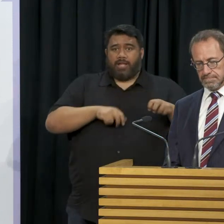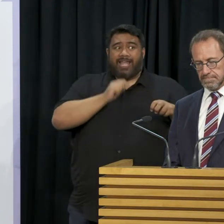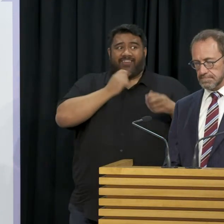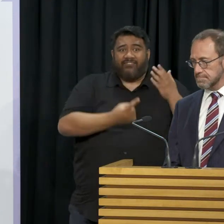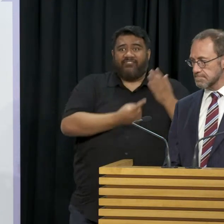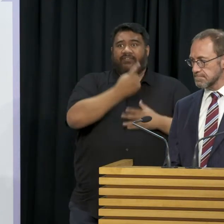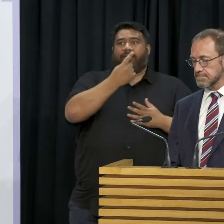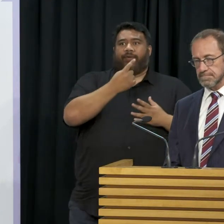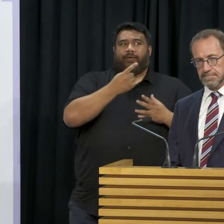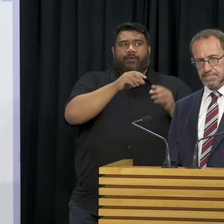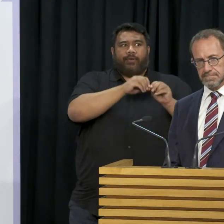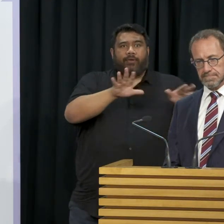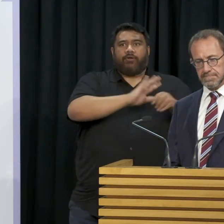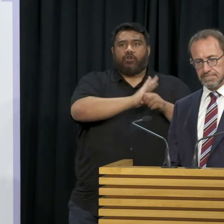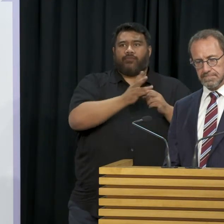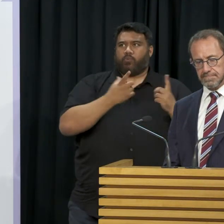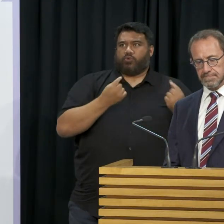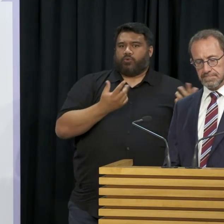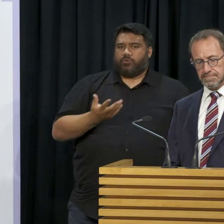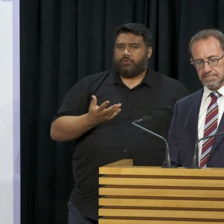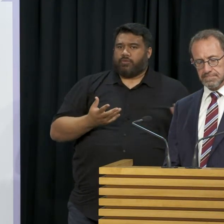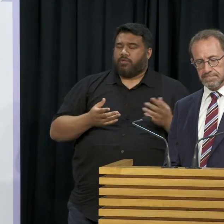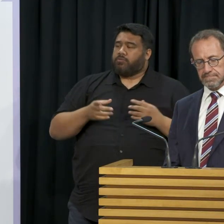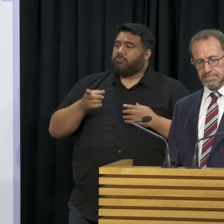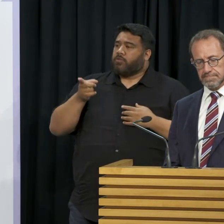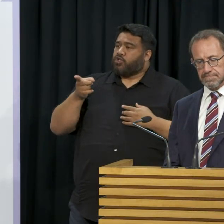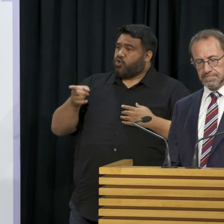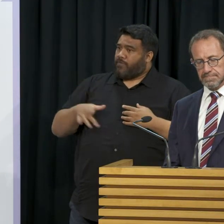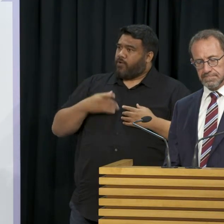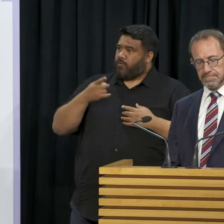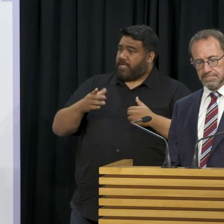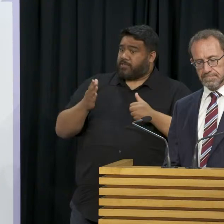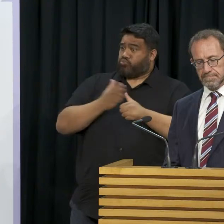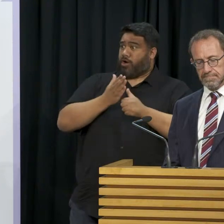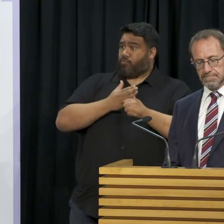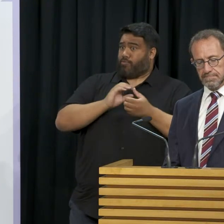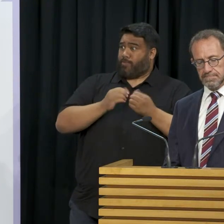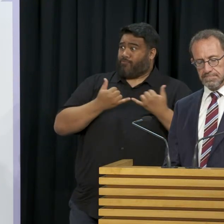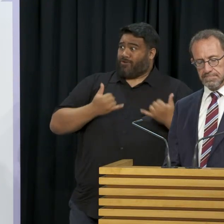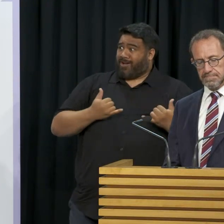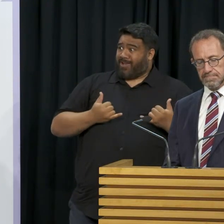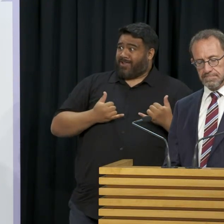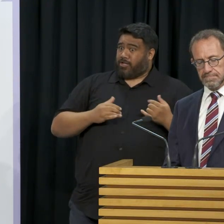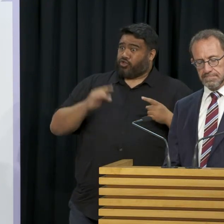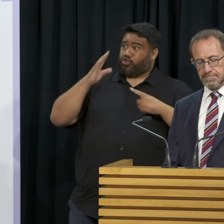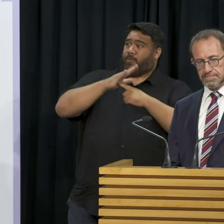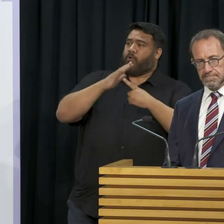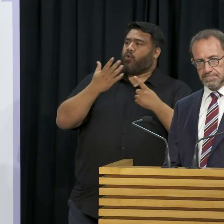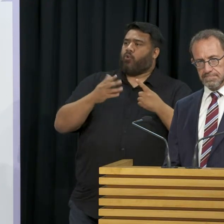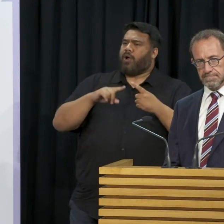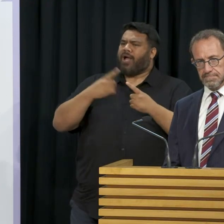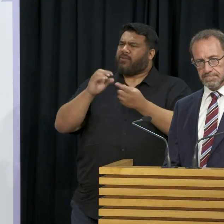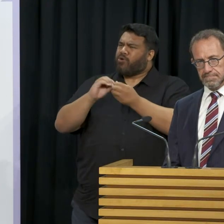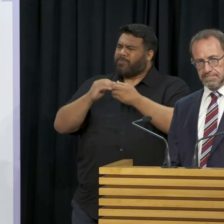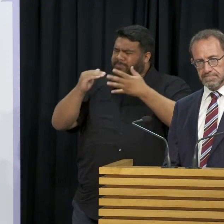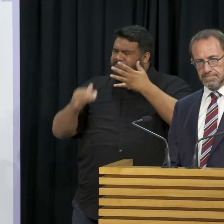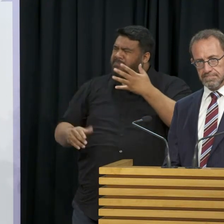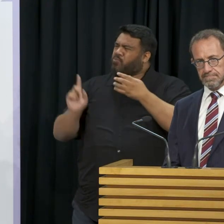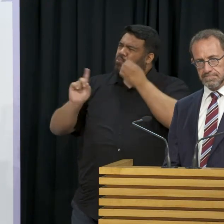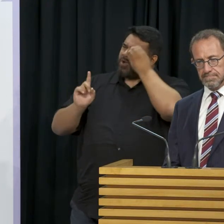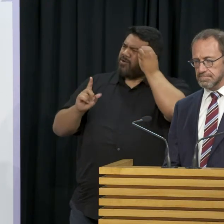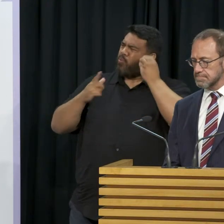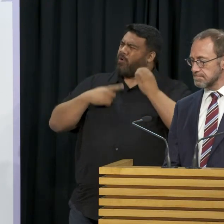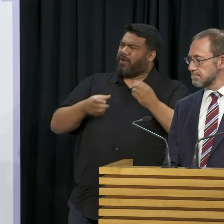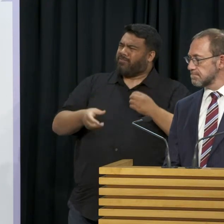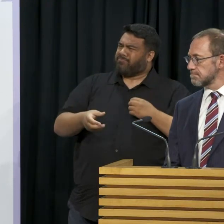the complications, but yeah. Do you consider that to be the primary issue at this stage? No, look, it's... What are the other issues? Just can you get a sense of what is holding